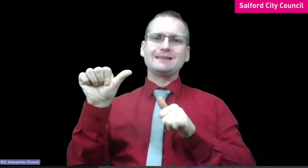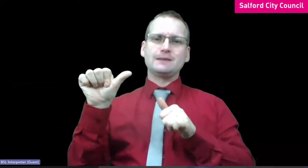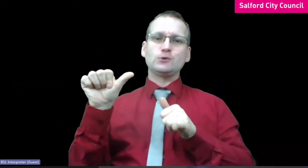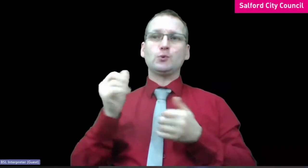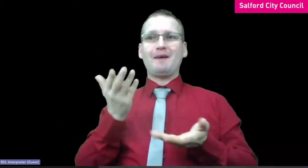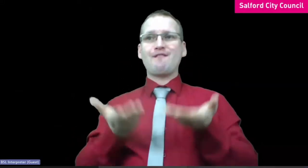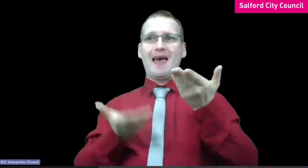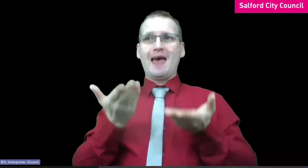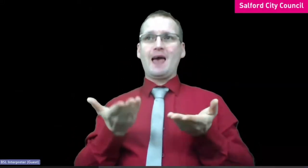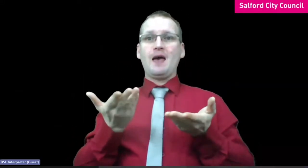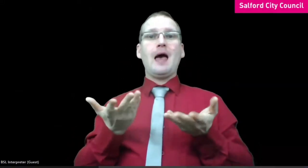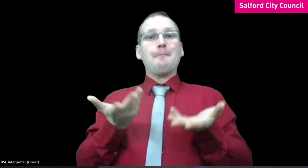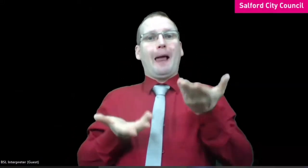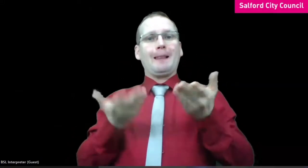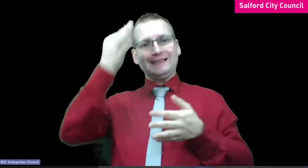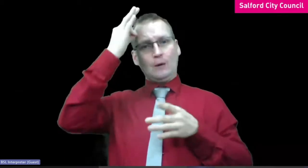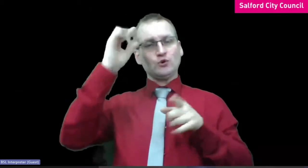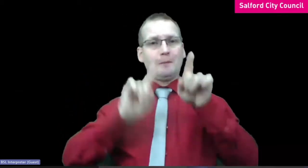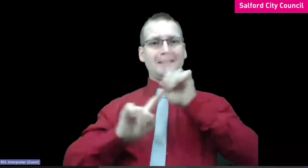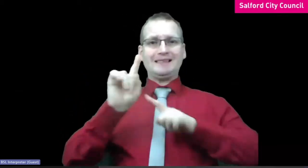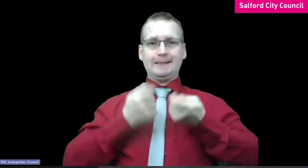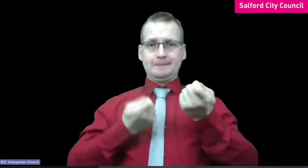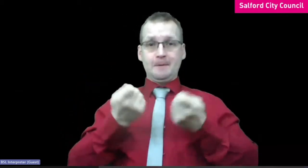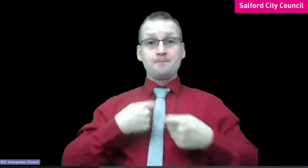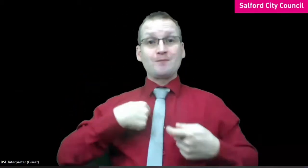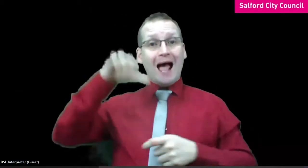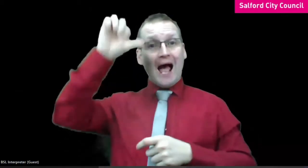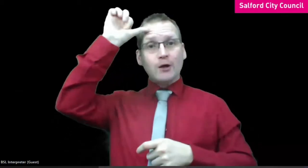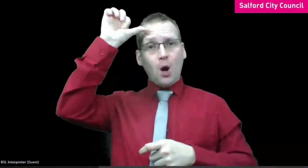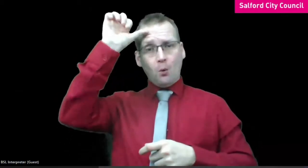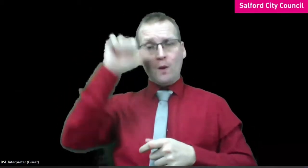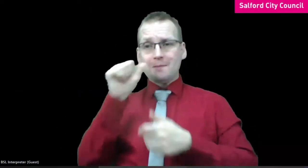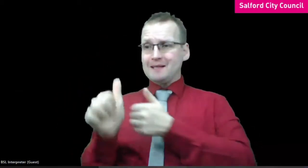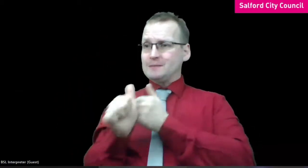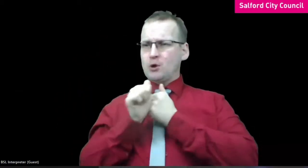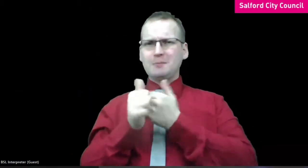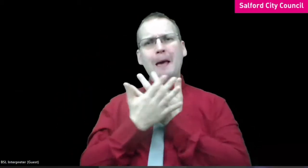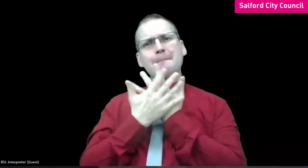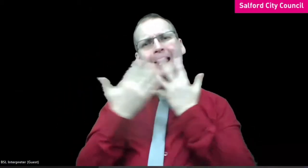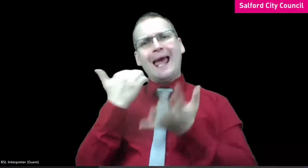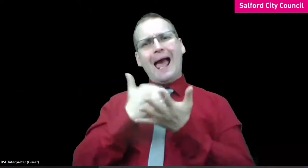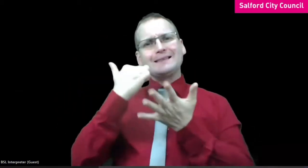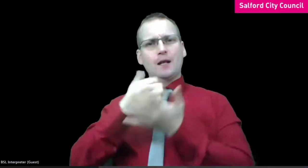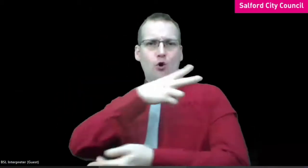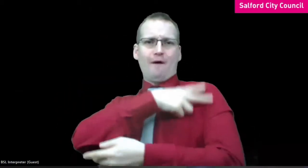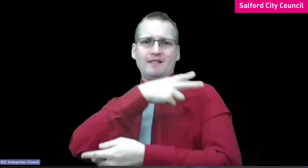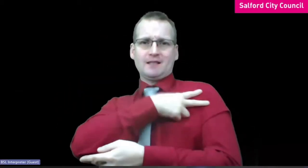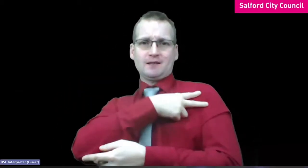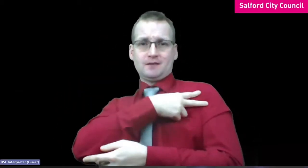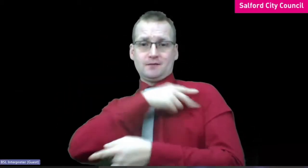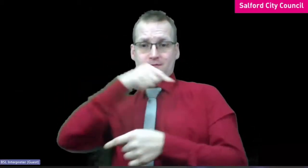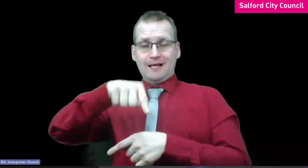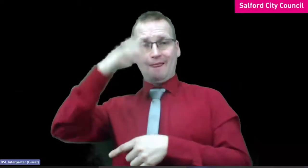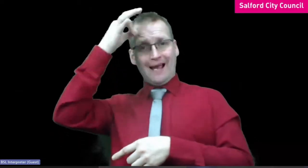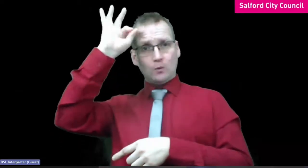and balanced council meetings. I know I will be supported by the many excellent officers of this council.